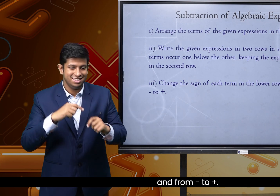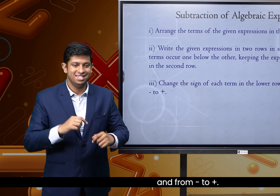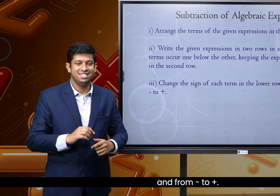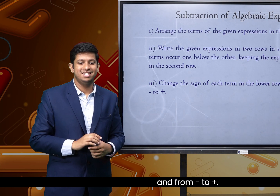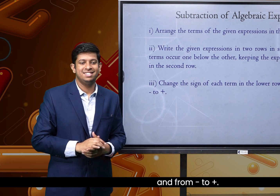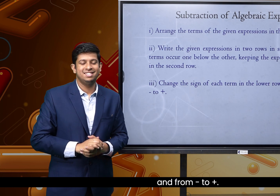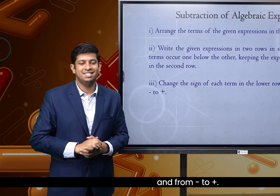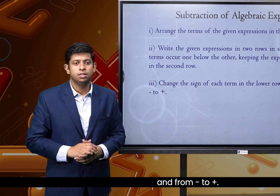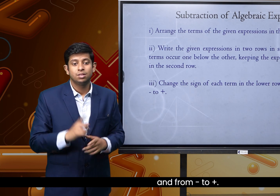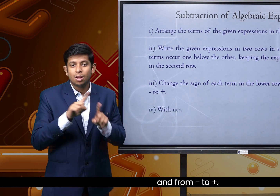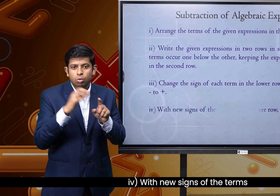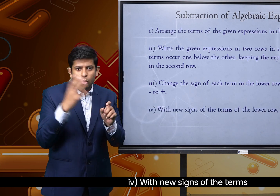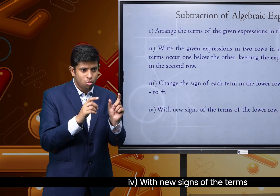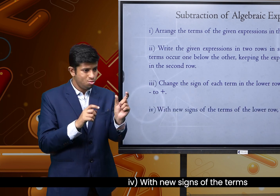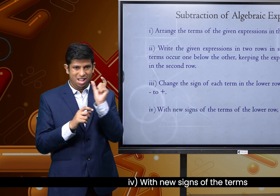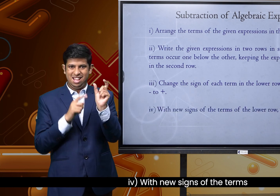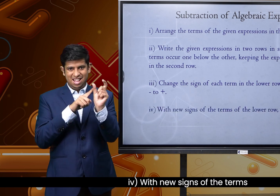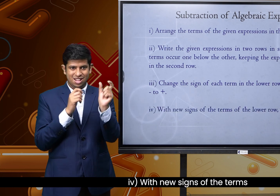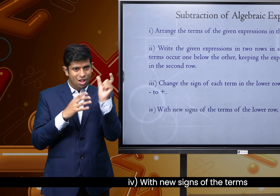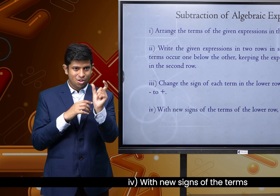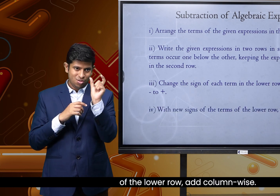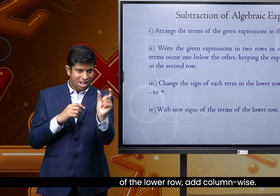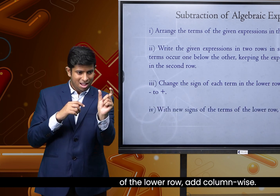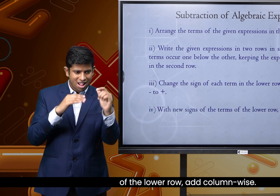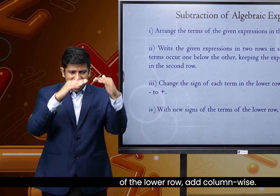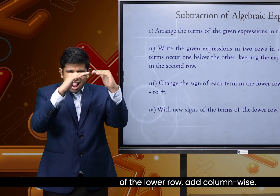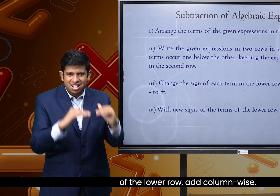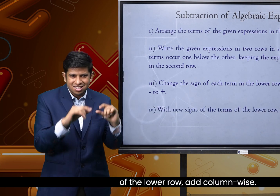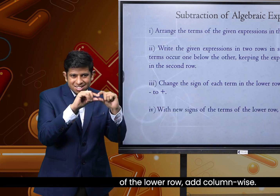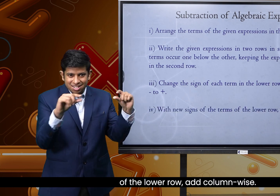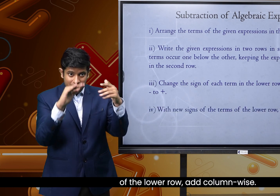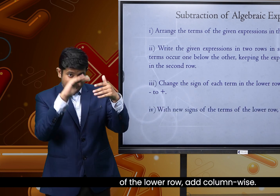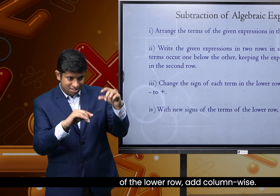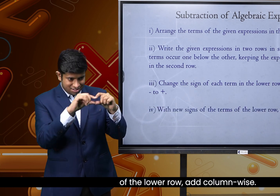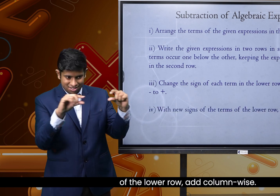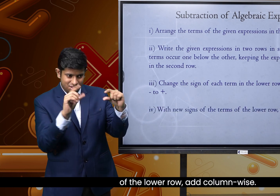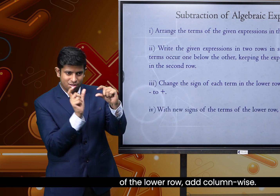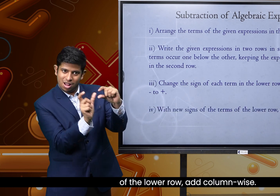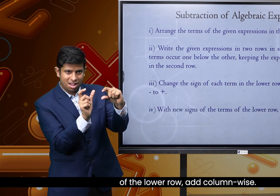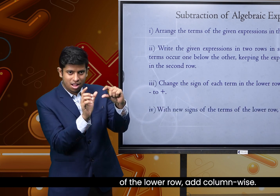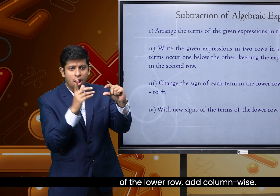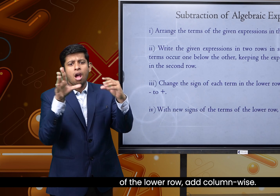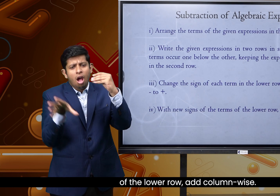from minus to plus. With new signs of the terms of the lower row, add column wise.